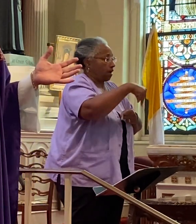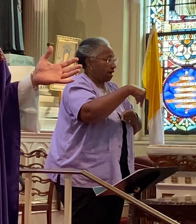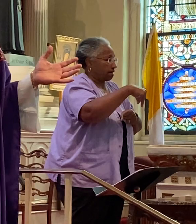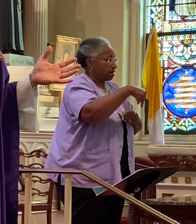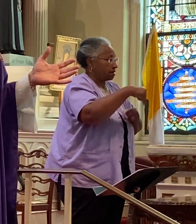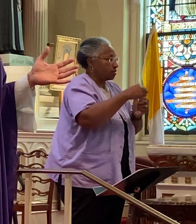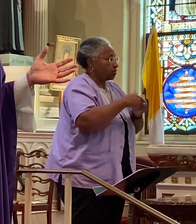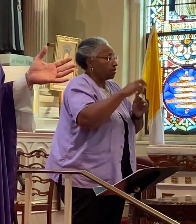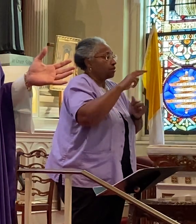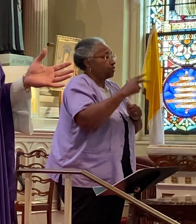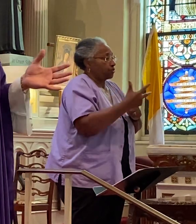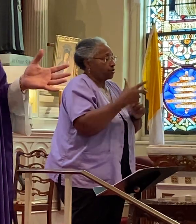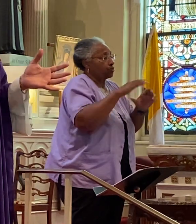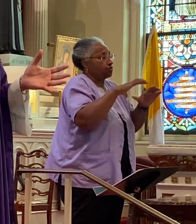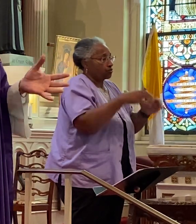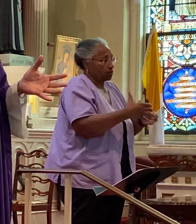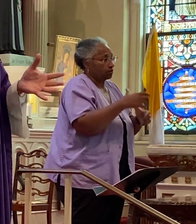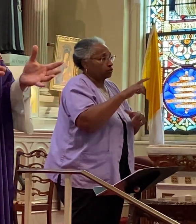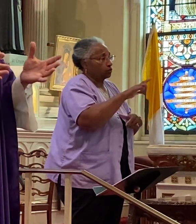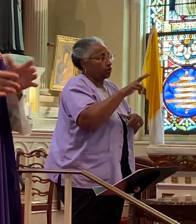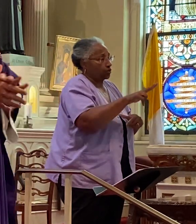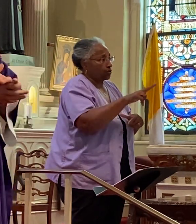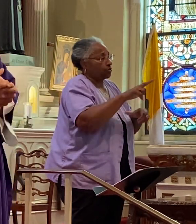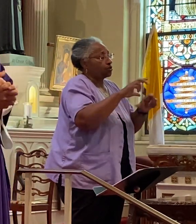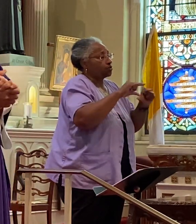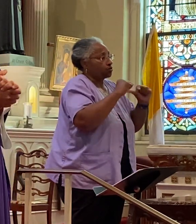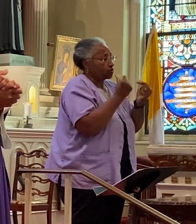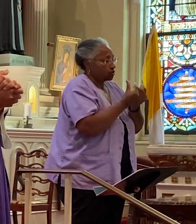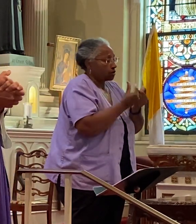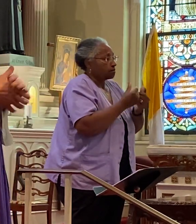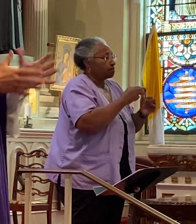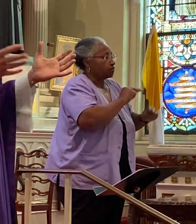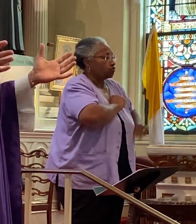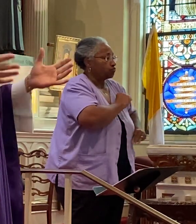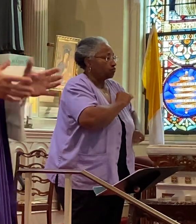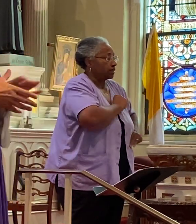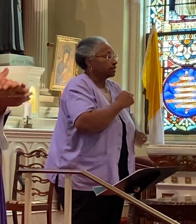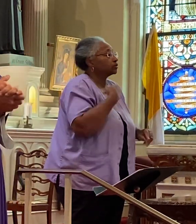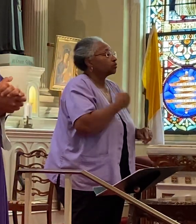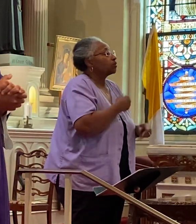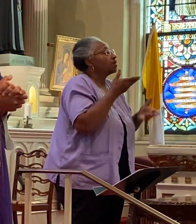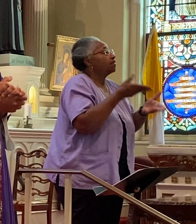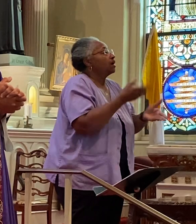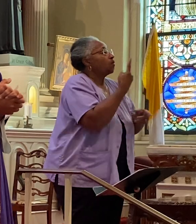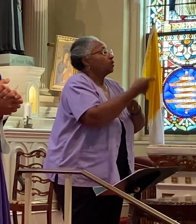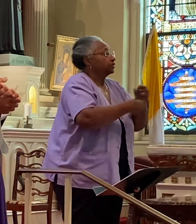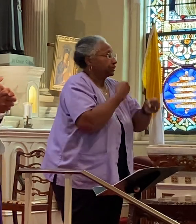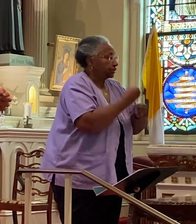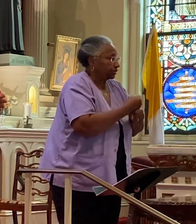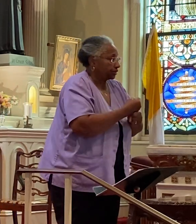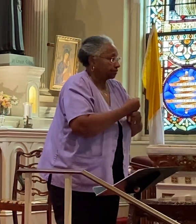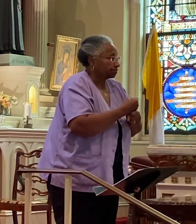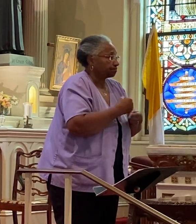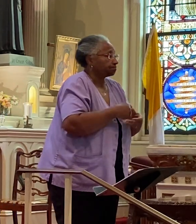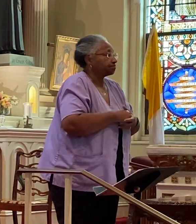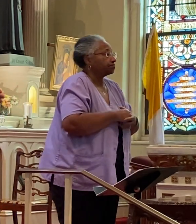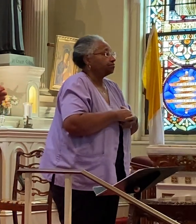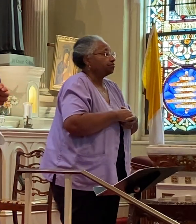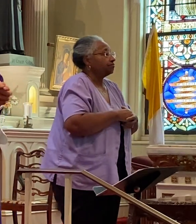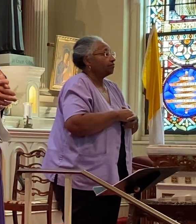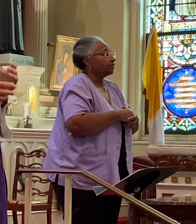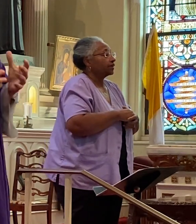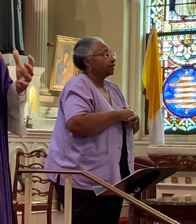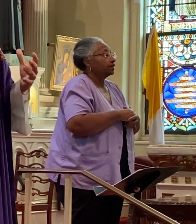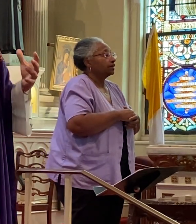3rd Battalion, 23rd Marines, as I was their chaplain. We spent the whole year there in the desert.